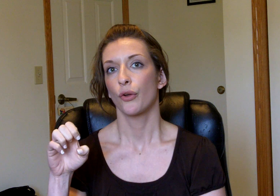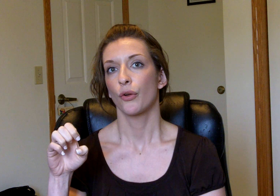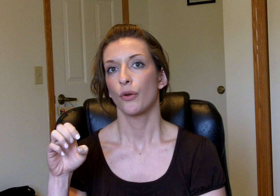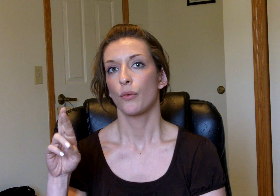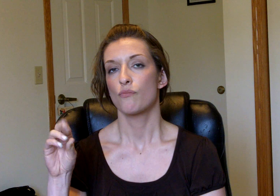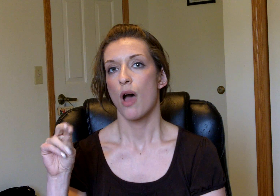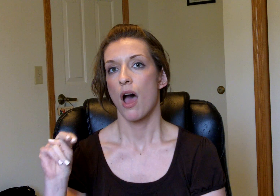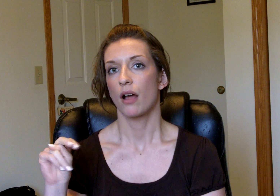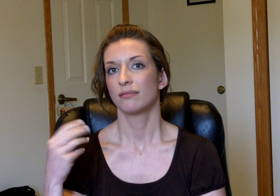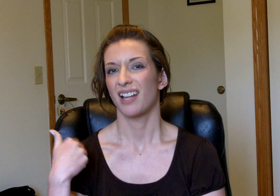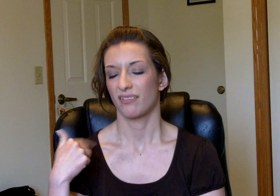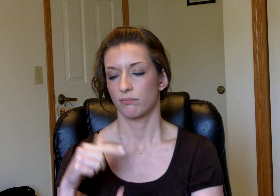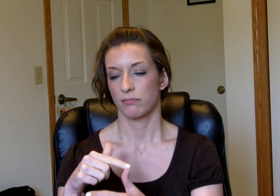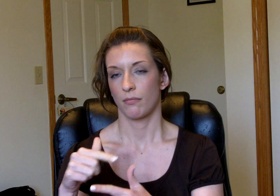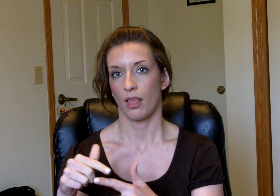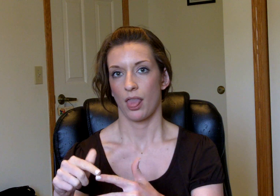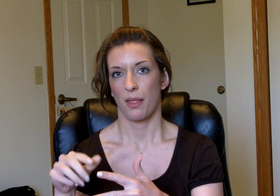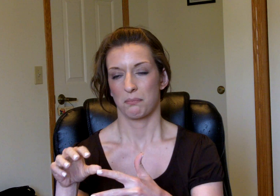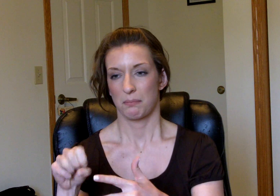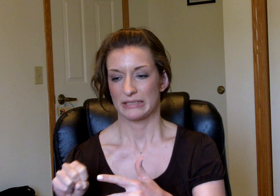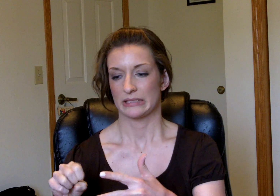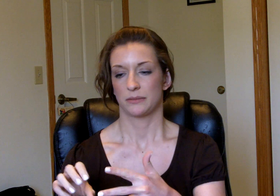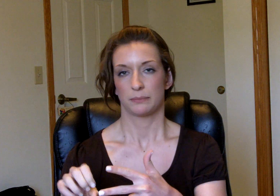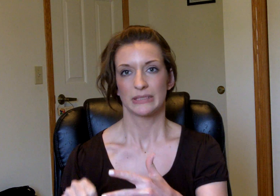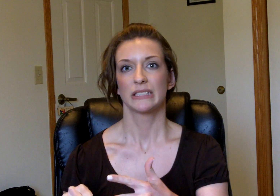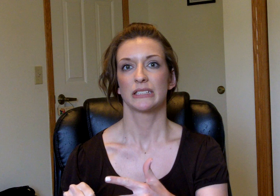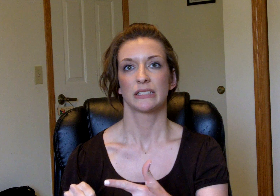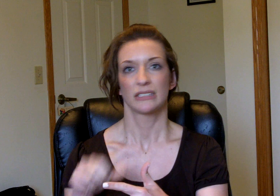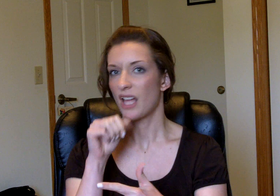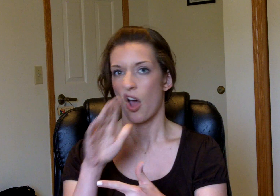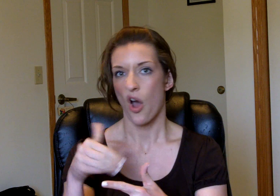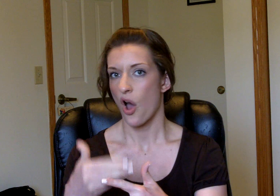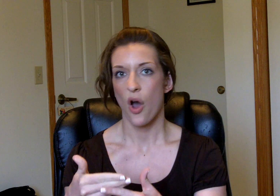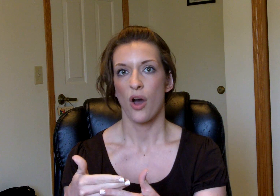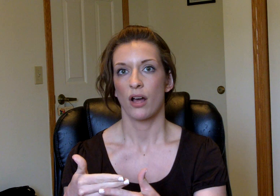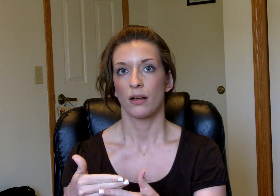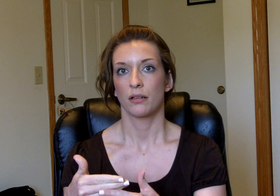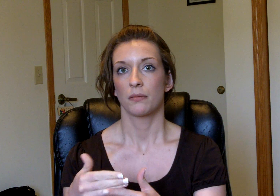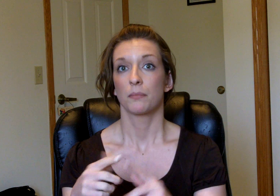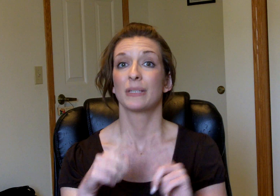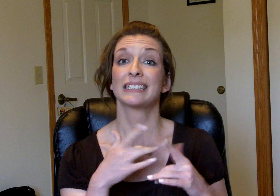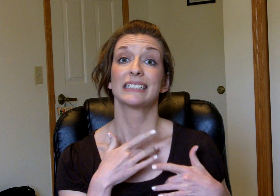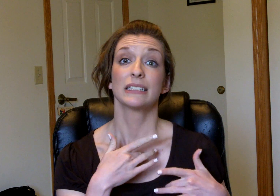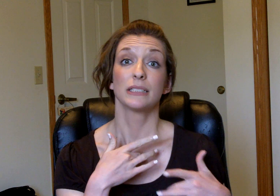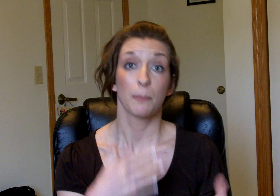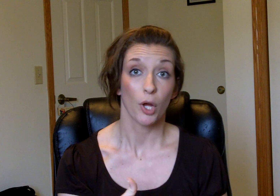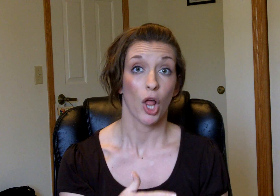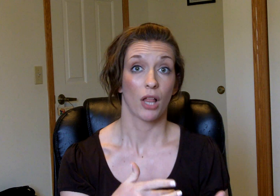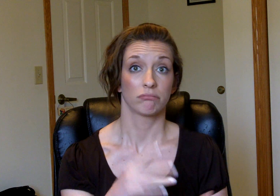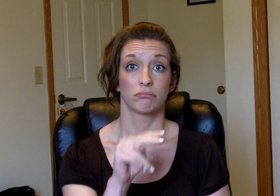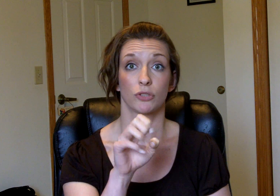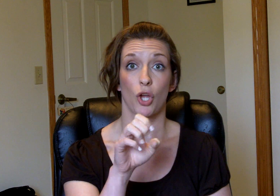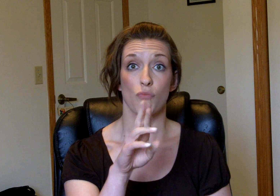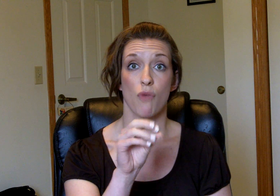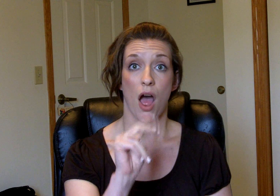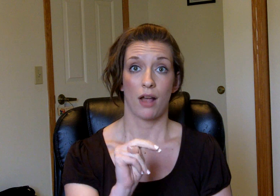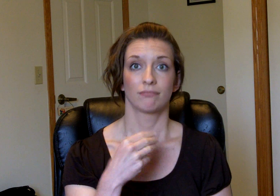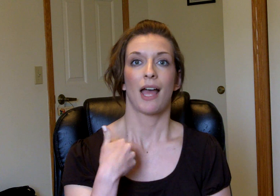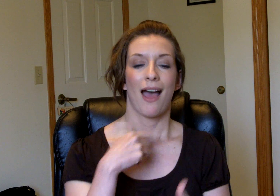neuron sends an impulse in this direction all the time, the way I've set it up with my